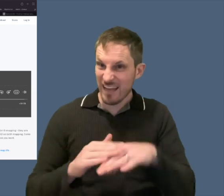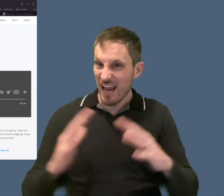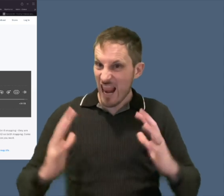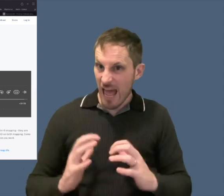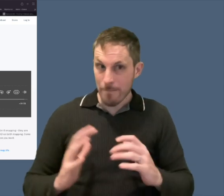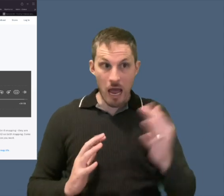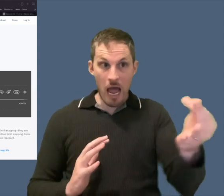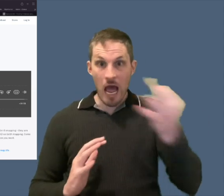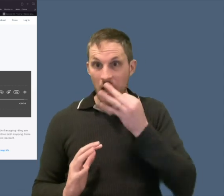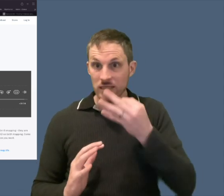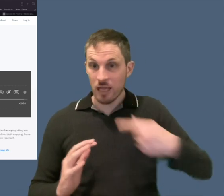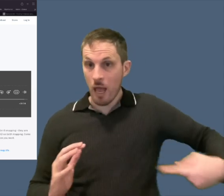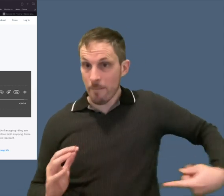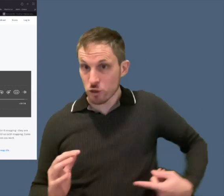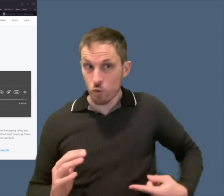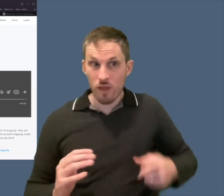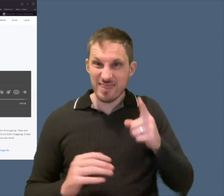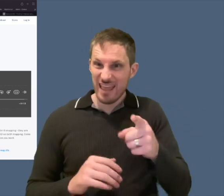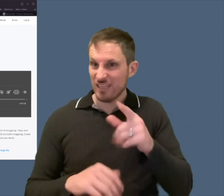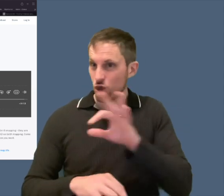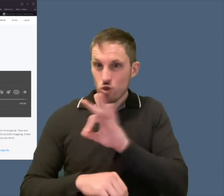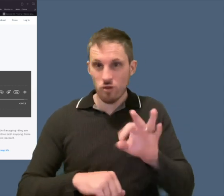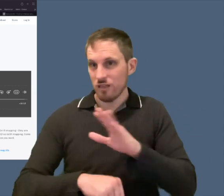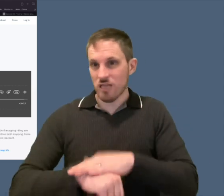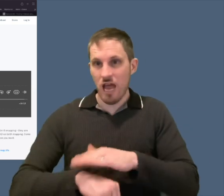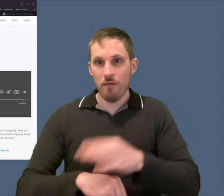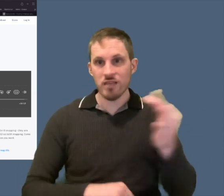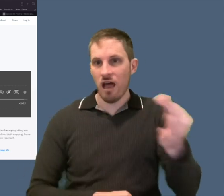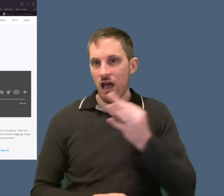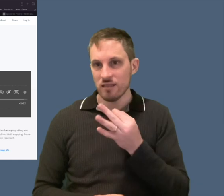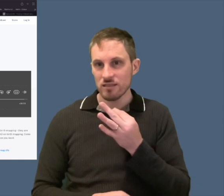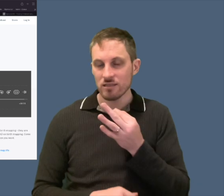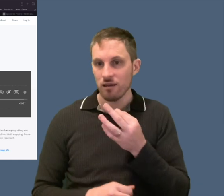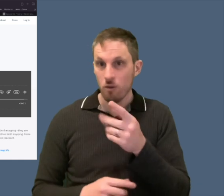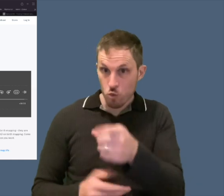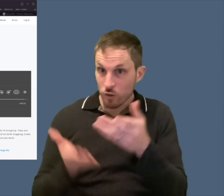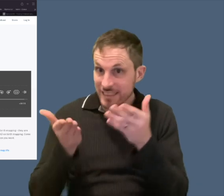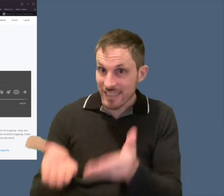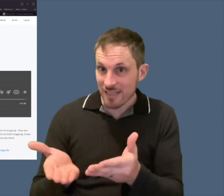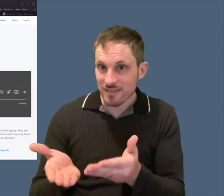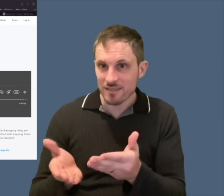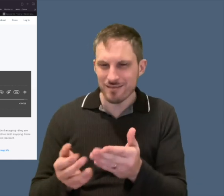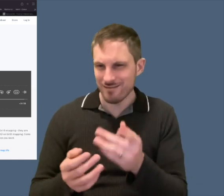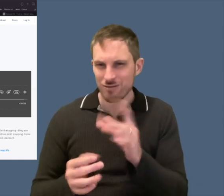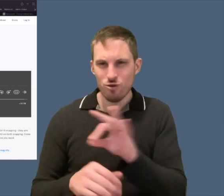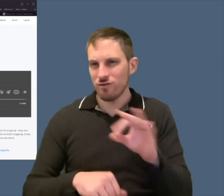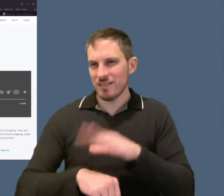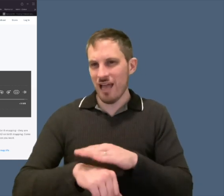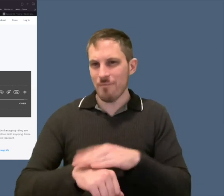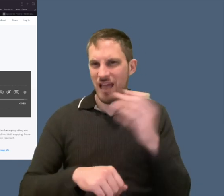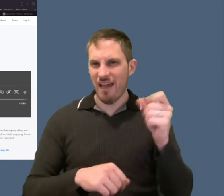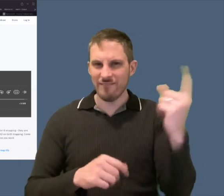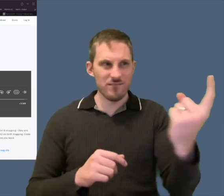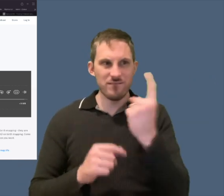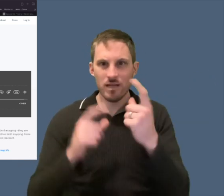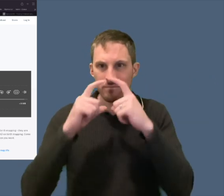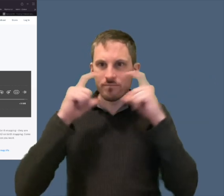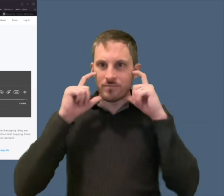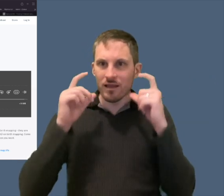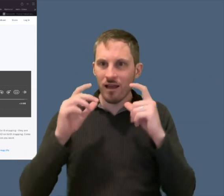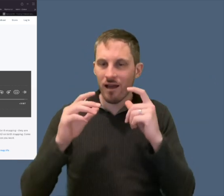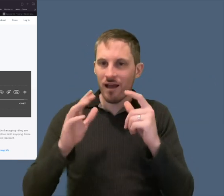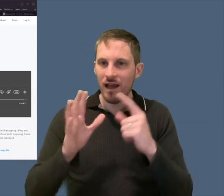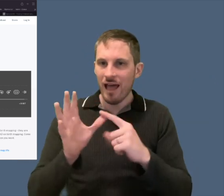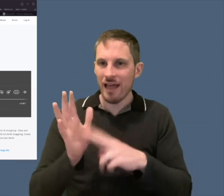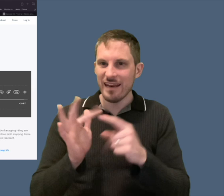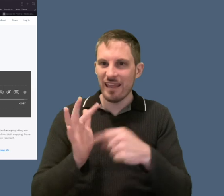is not the moment that you should be given the consent process. So the anaesthetist comes in and they're lining up their